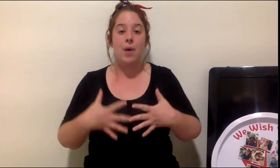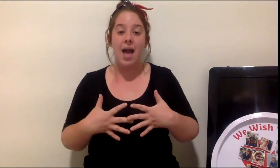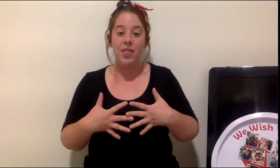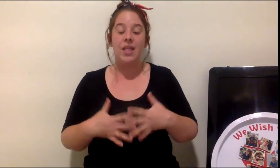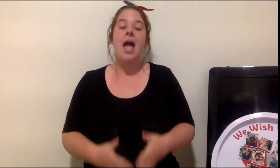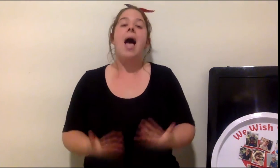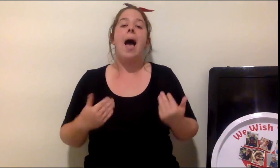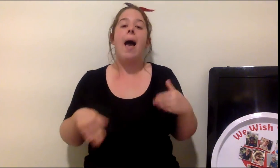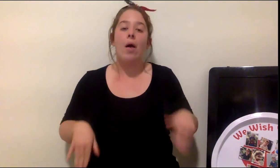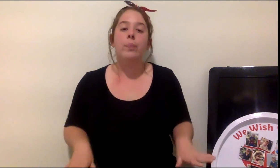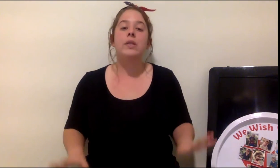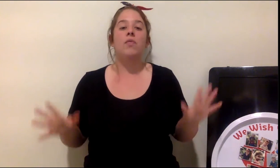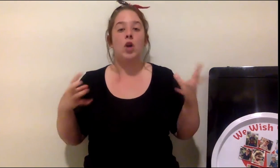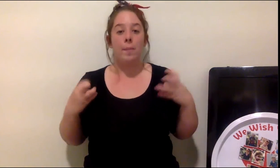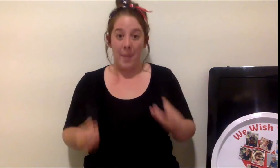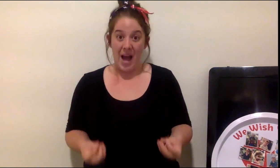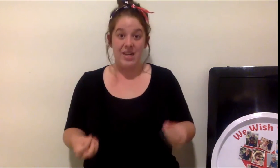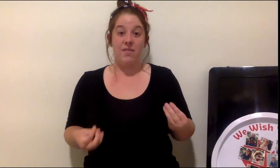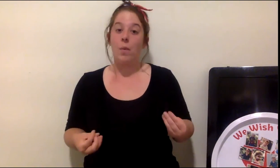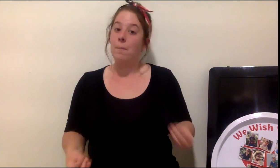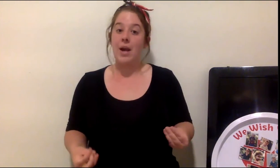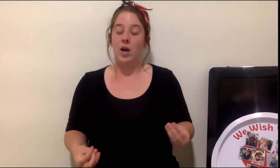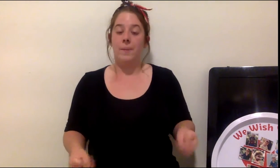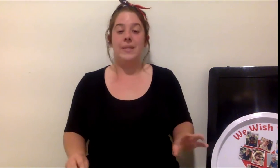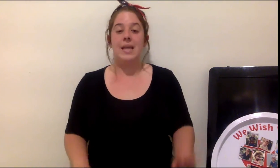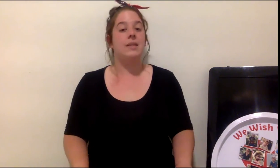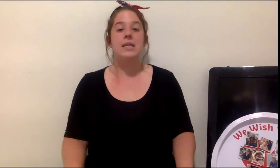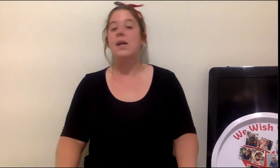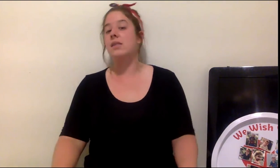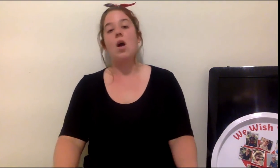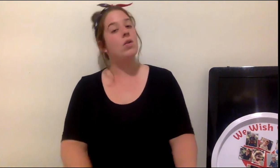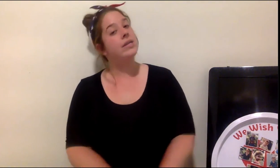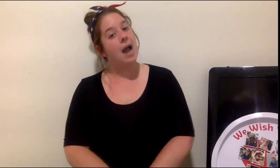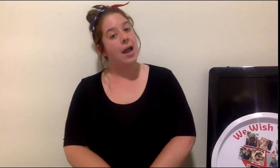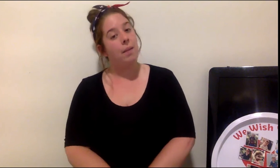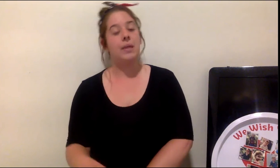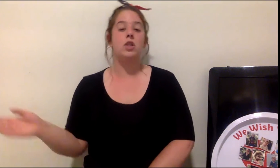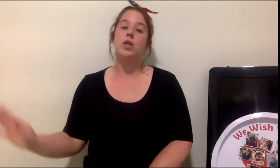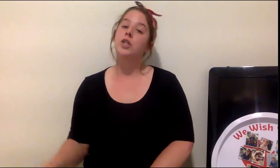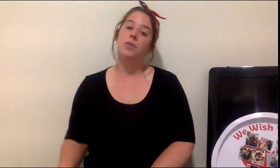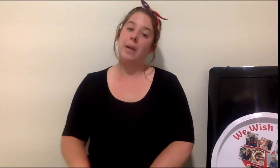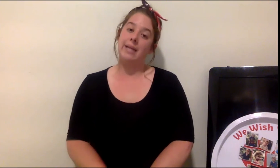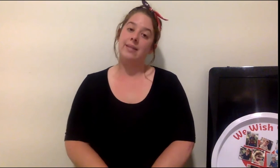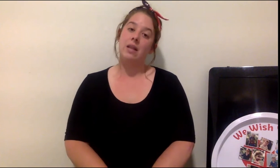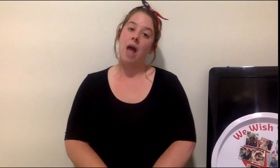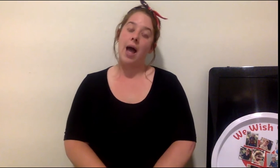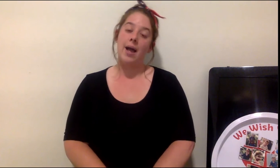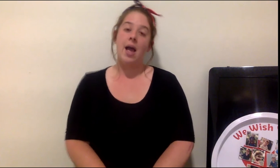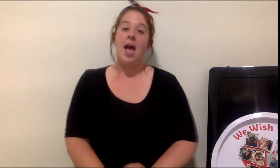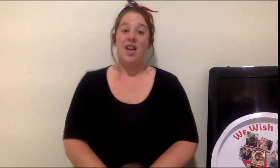breath helps your body feel better. Miss Kenzie does it all the time. Miss Trish breathes a lot, and your